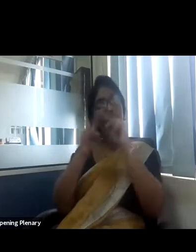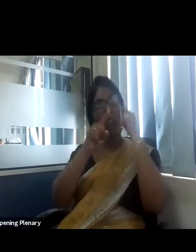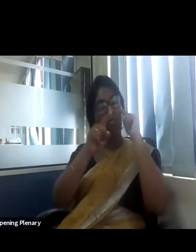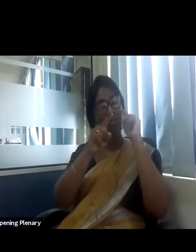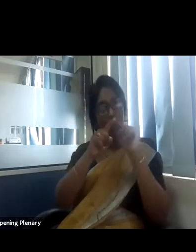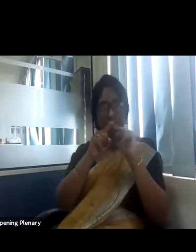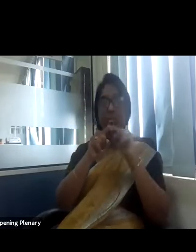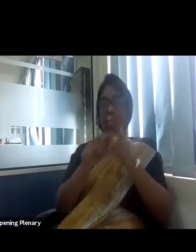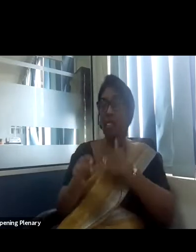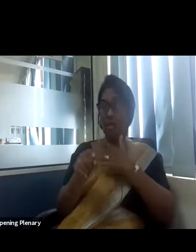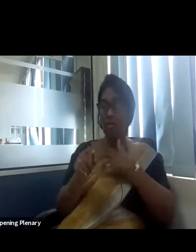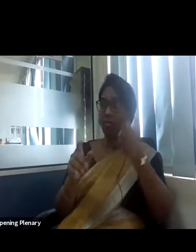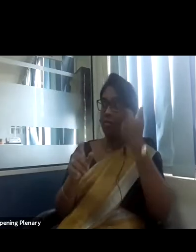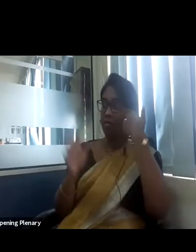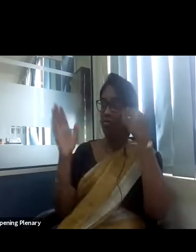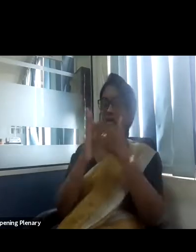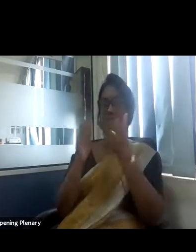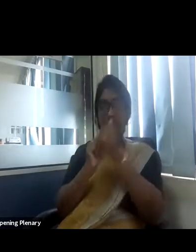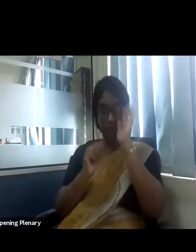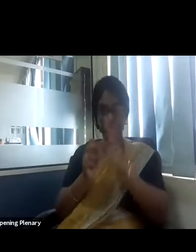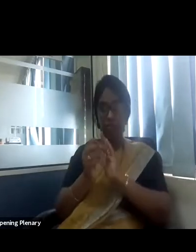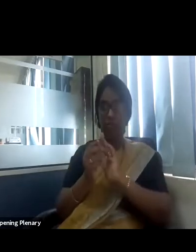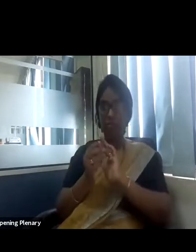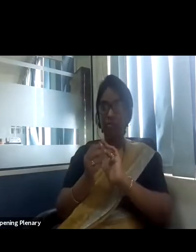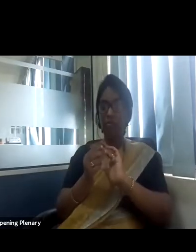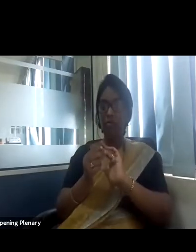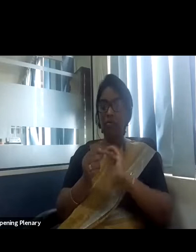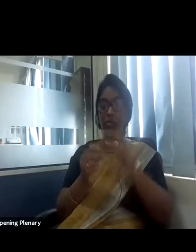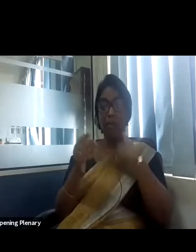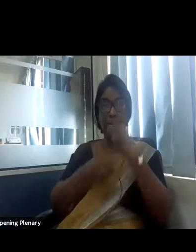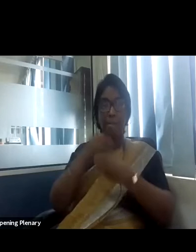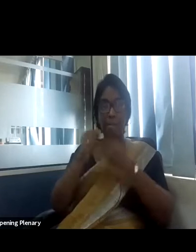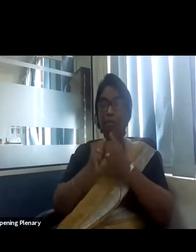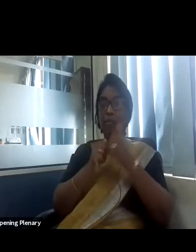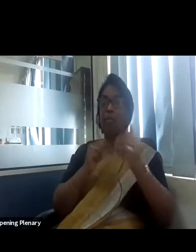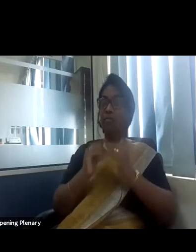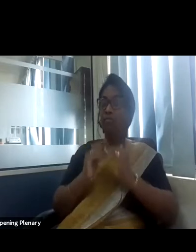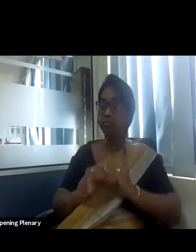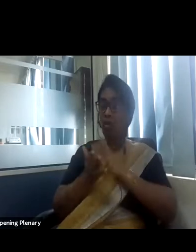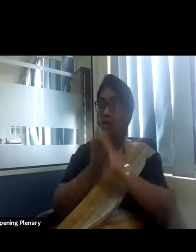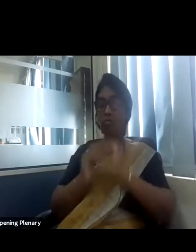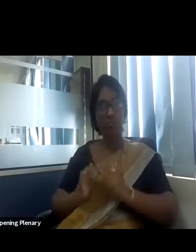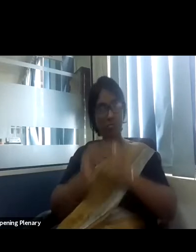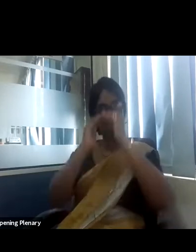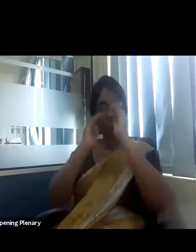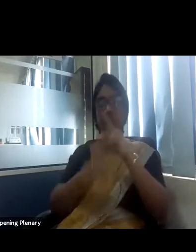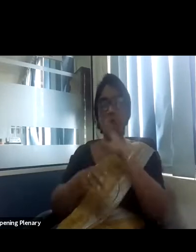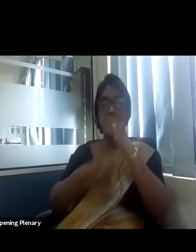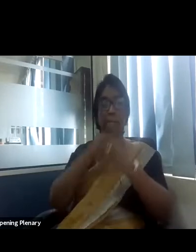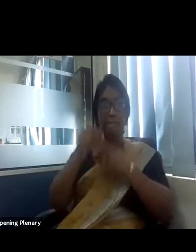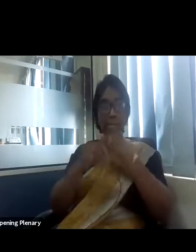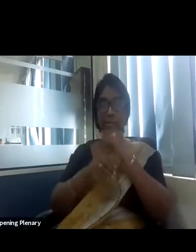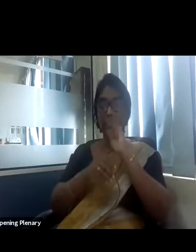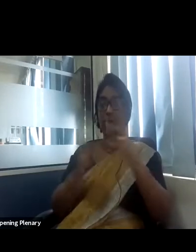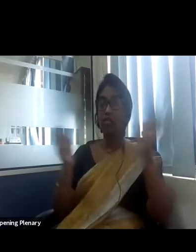we need improved business models to better connect businesses, markets, and society. With